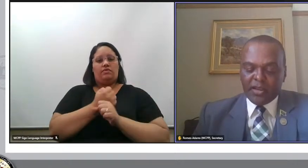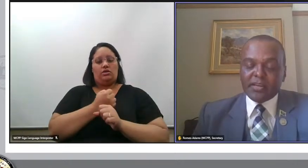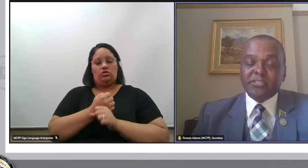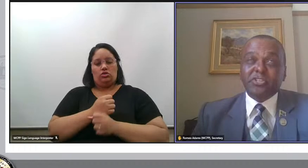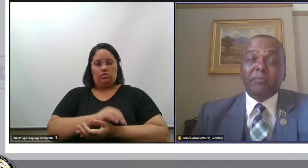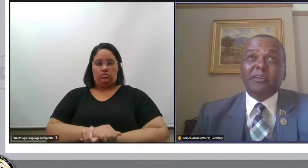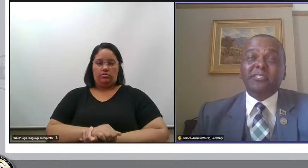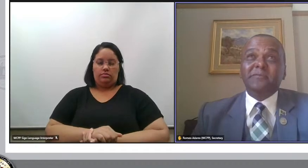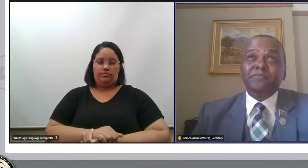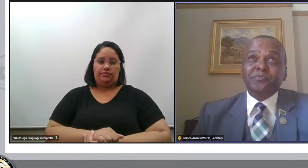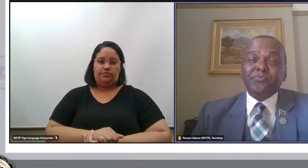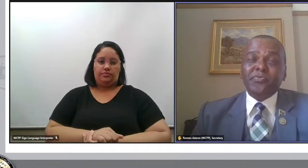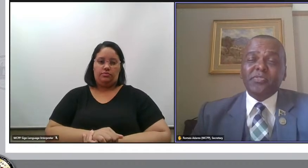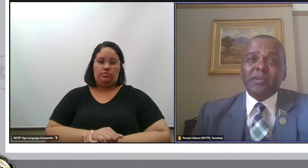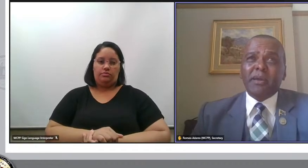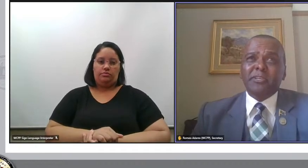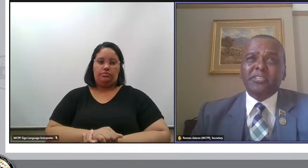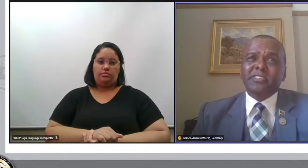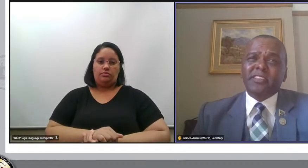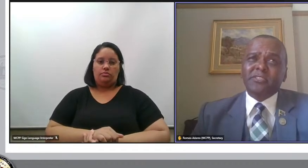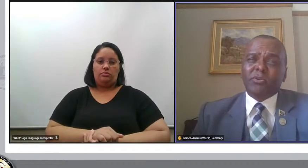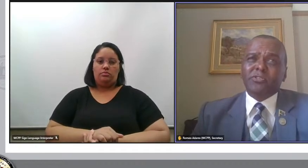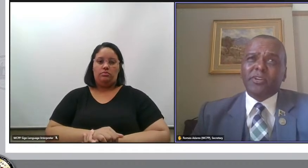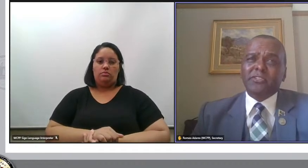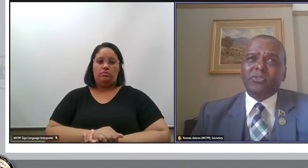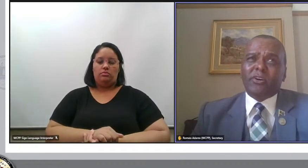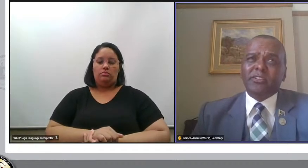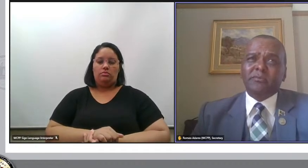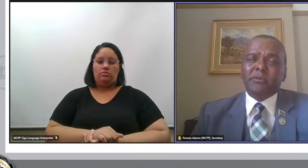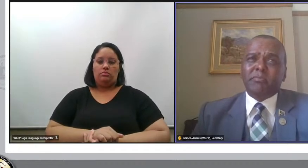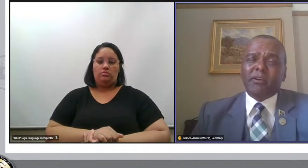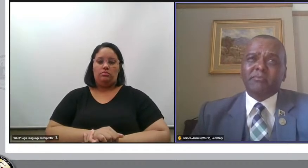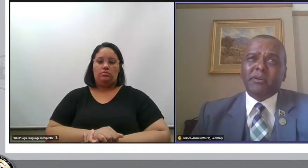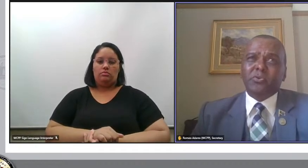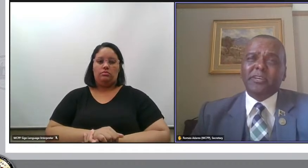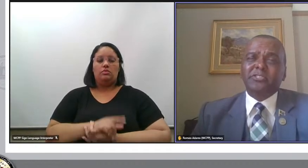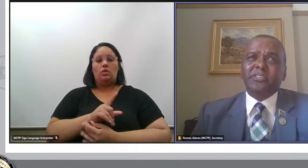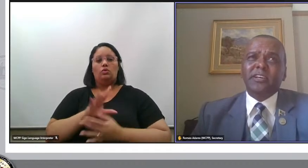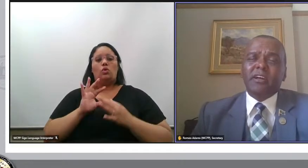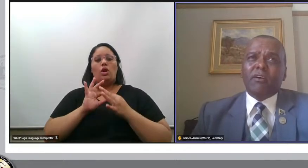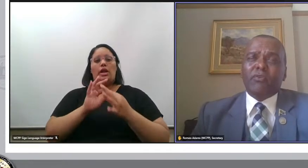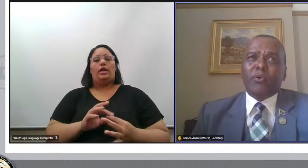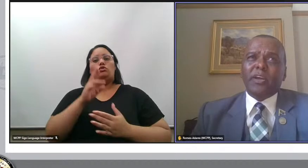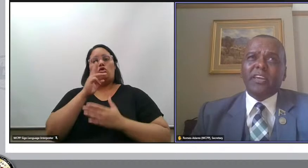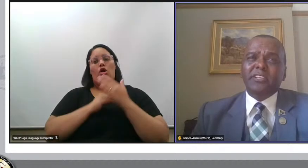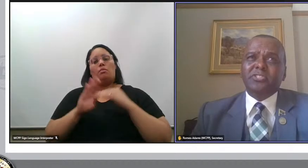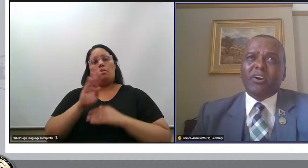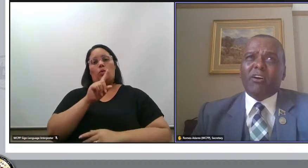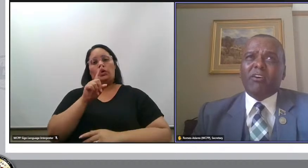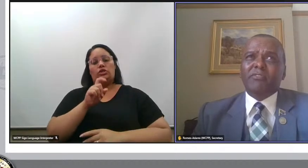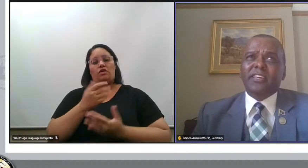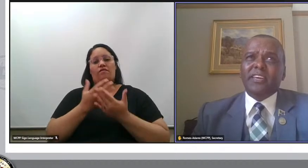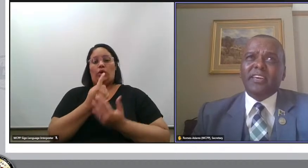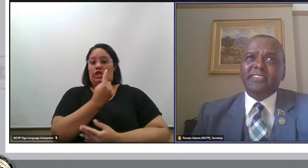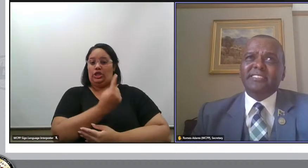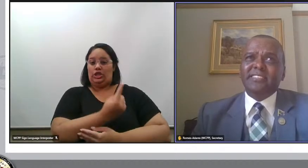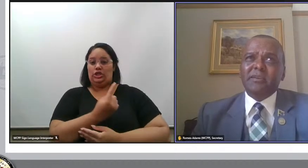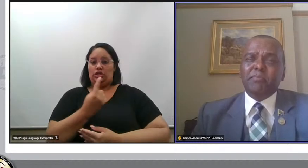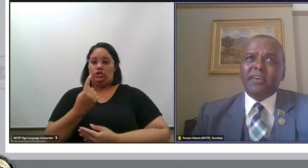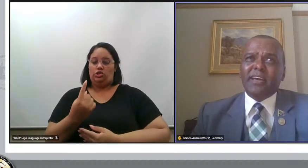service. Chairperson, maybe just, and this also links to Honorable Bartman's question, for each of